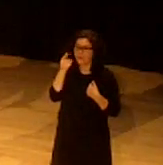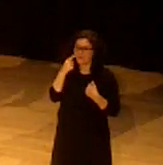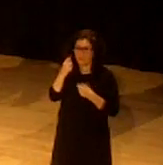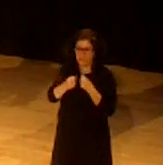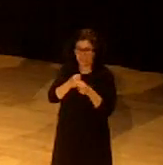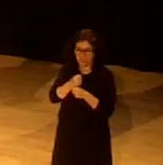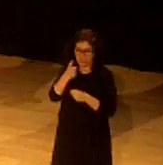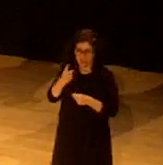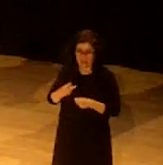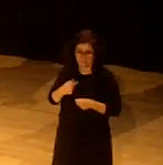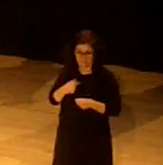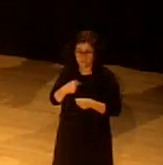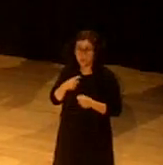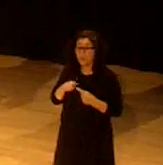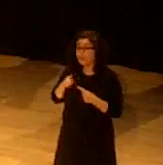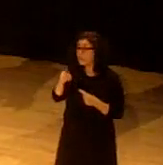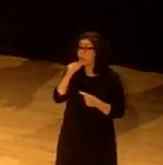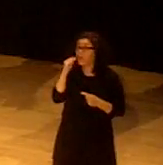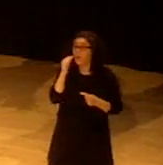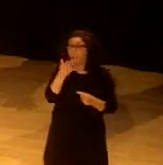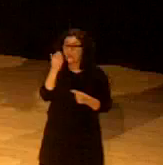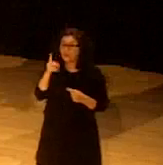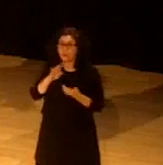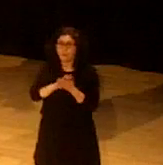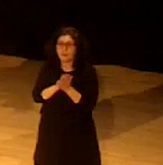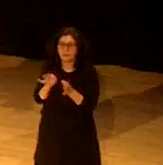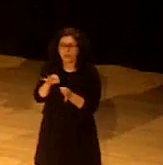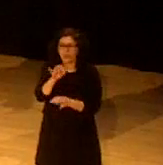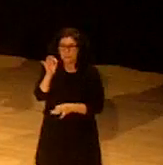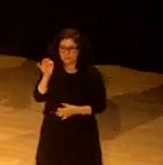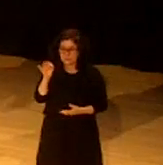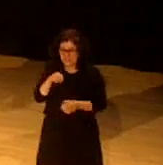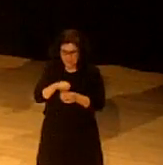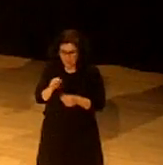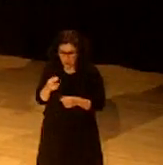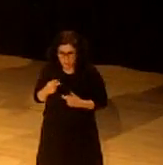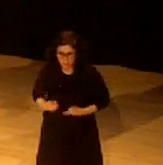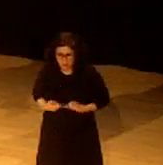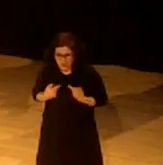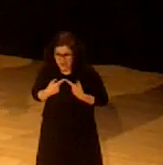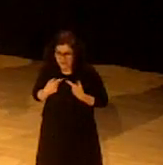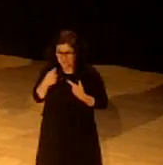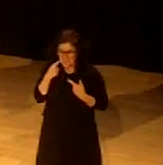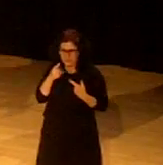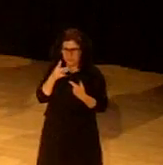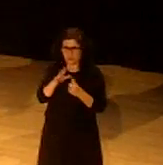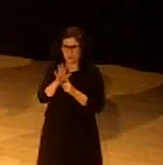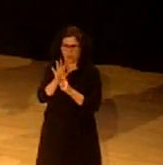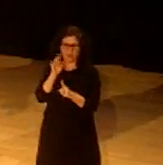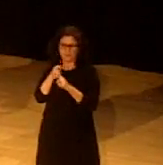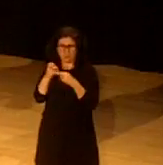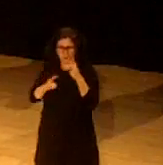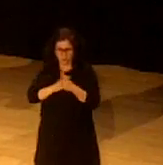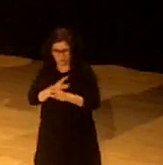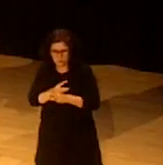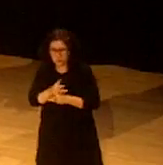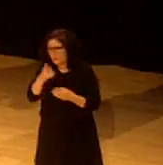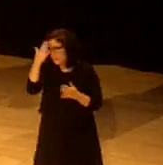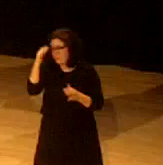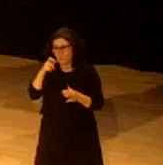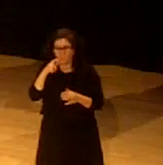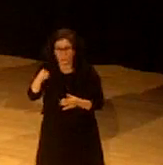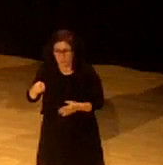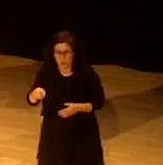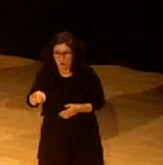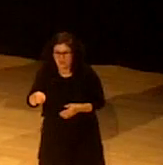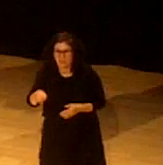become so far removed from the world, you become a ghost in your own life. And you don't know who you are anymore. And they talk about the prevalence